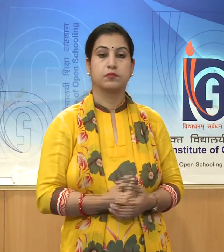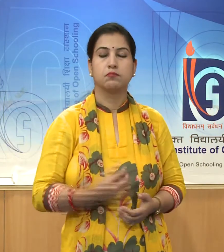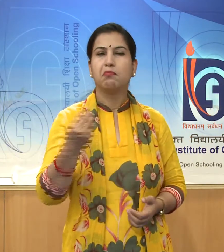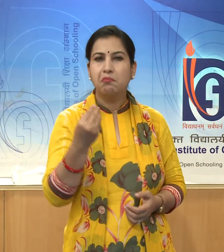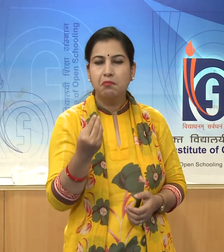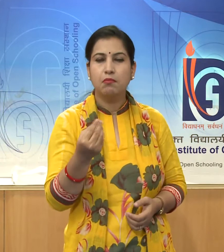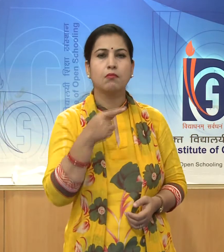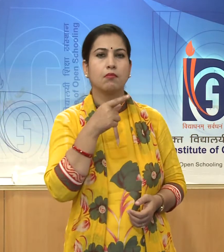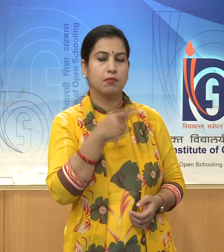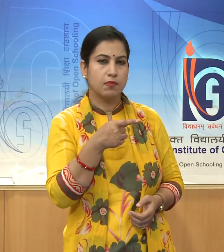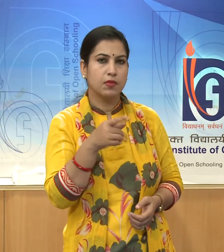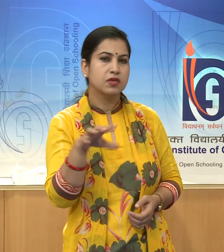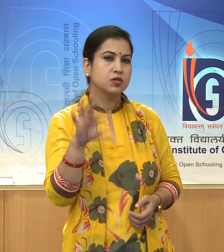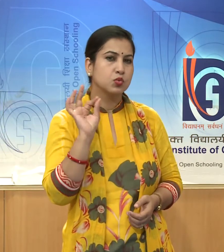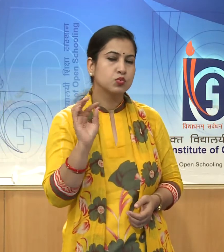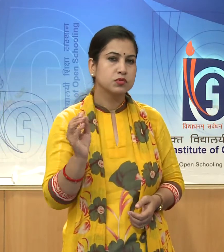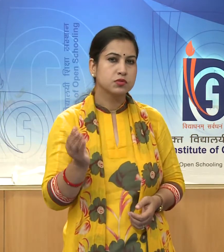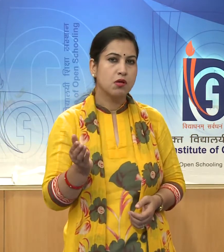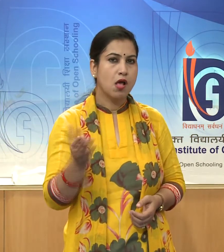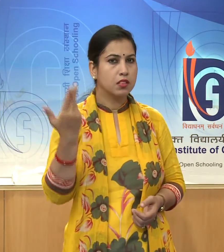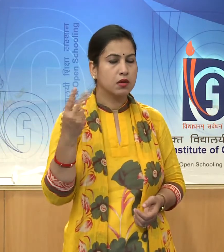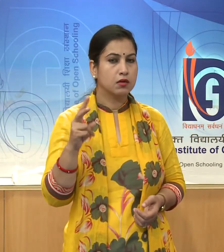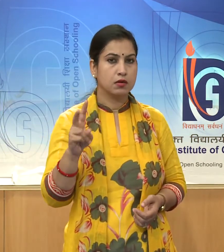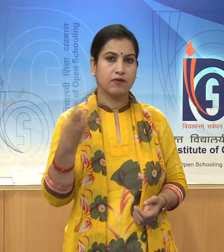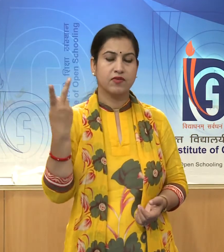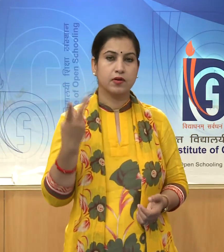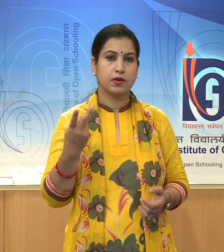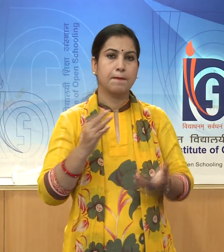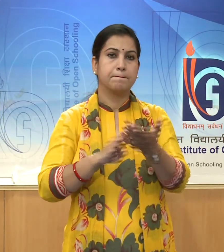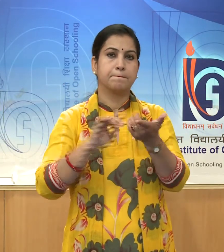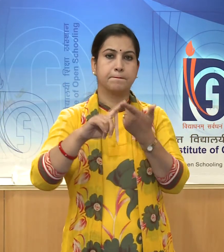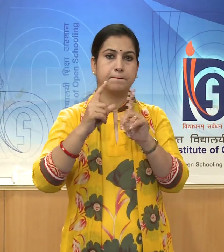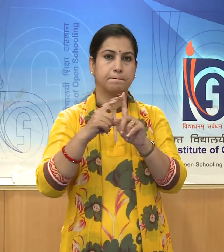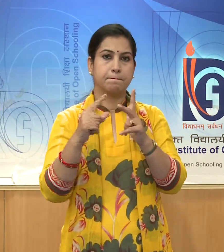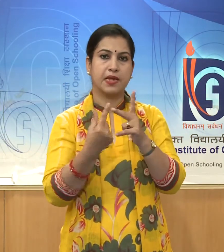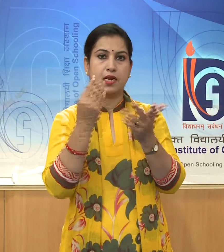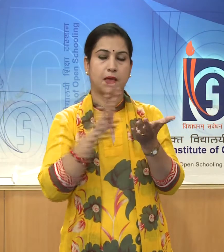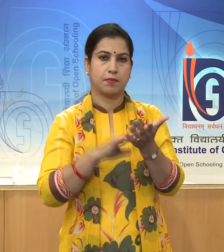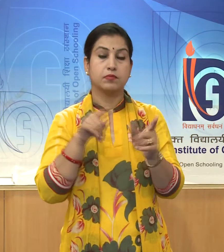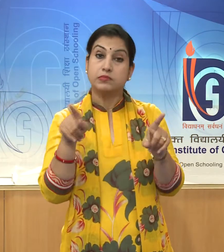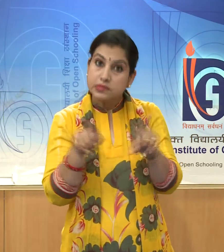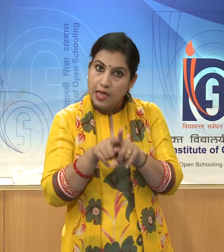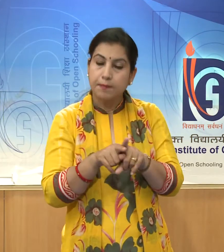Sometimes he used different mediums in the same